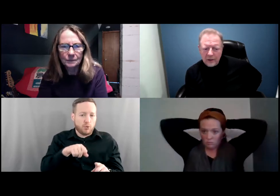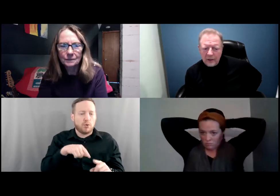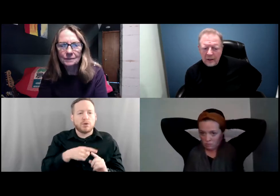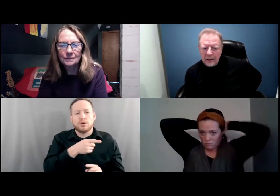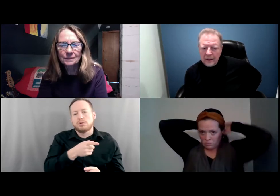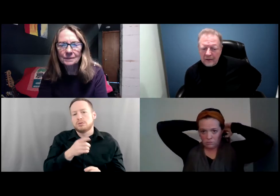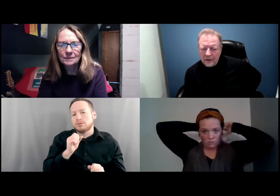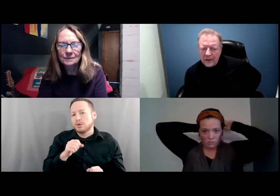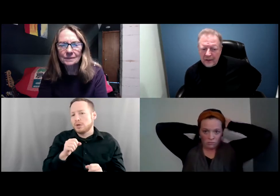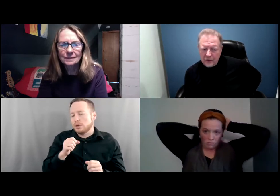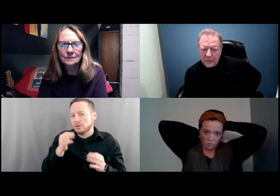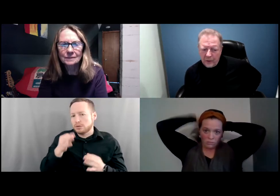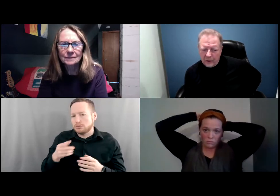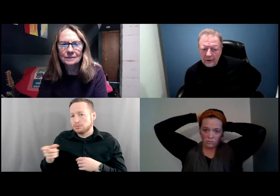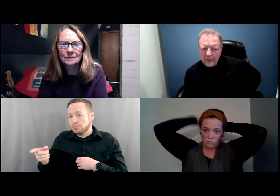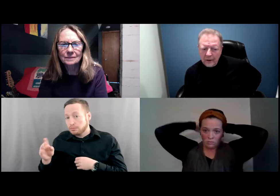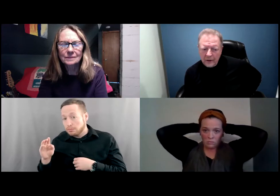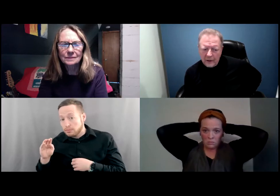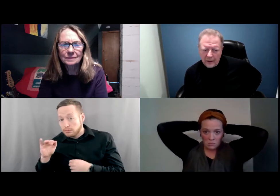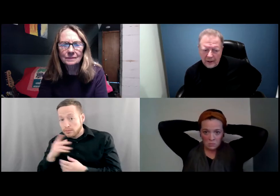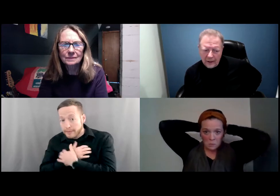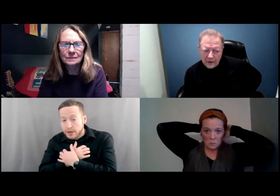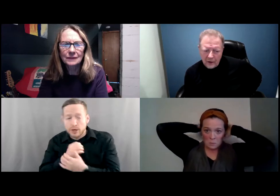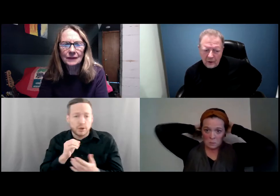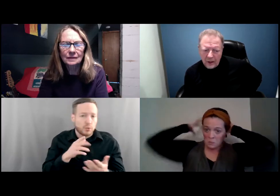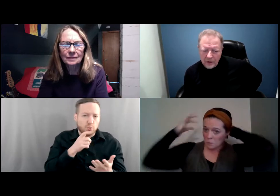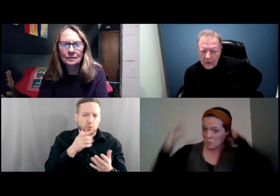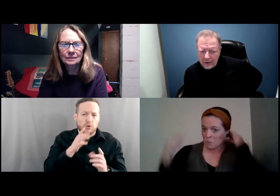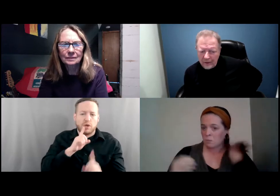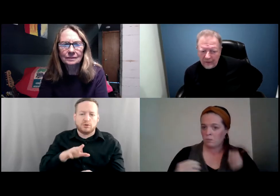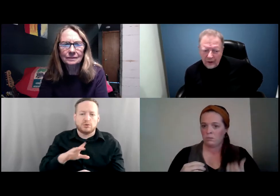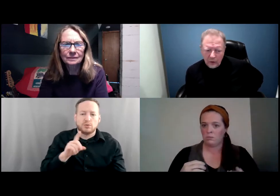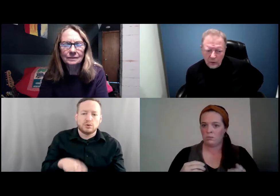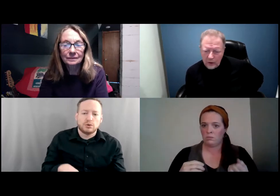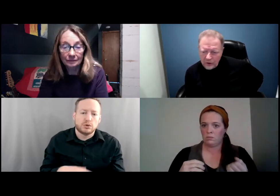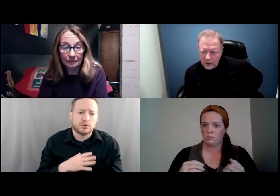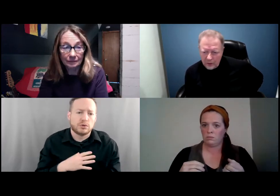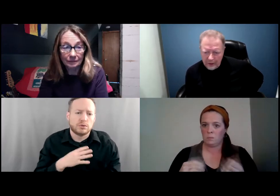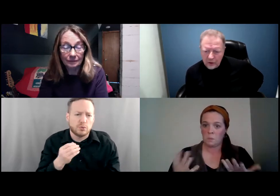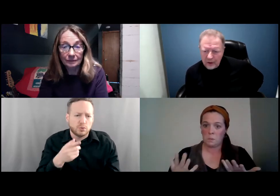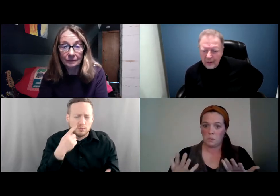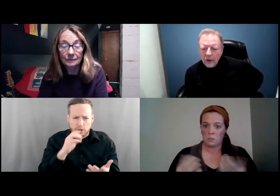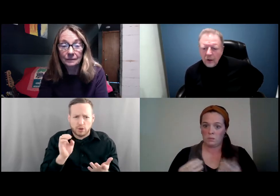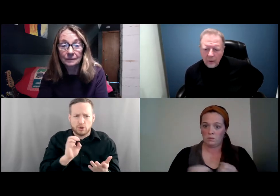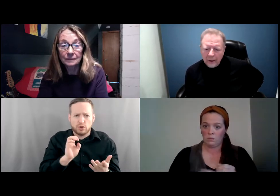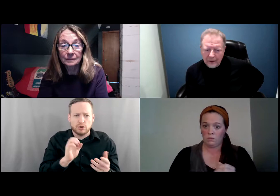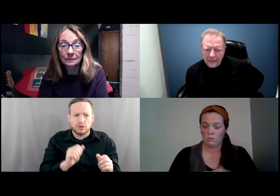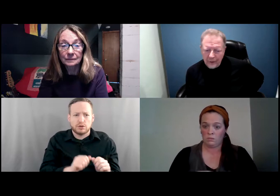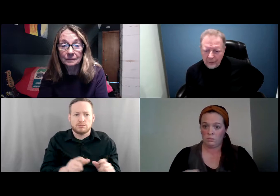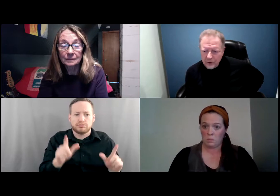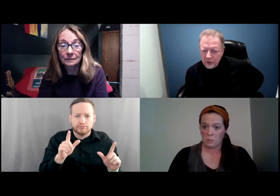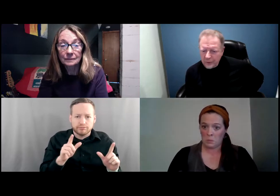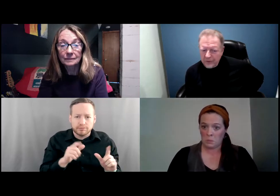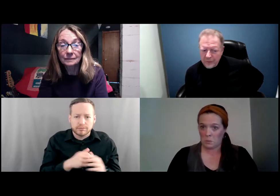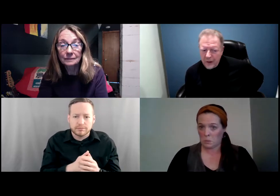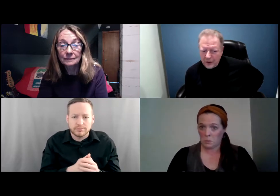because, it's related to his report. Okay, and so I just want to identify who the questions are going to be so that we can identify the